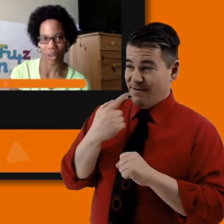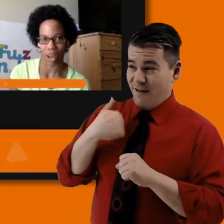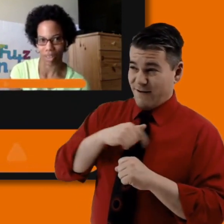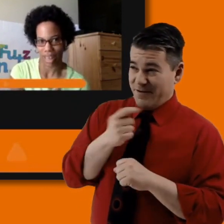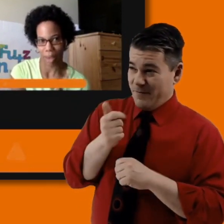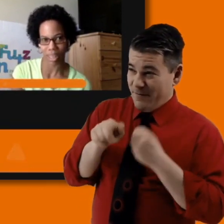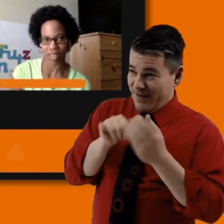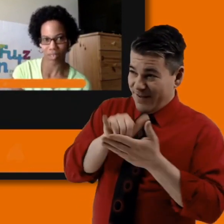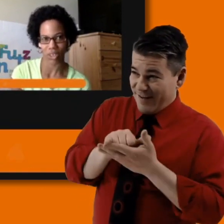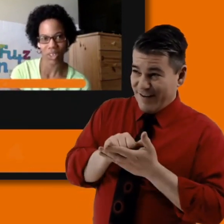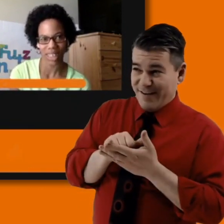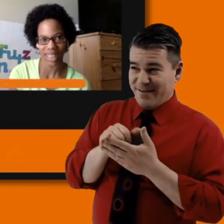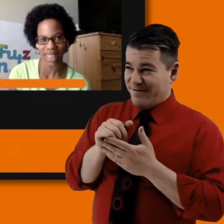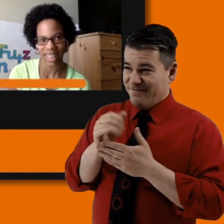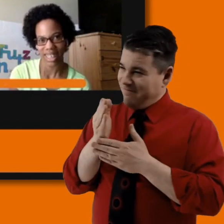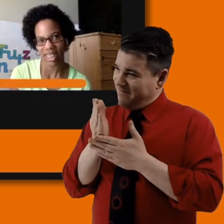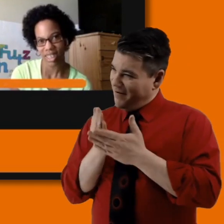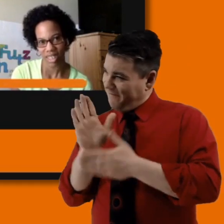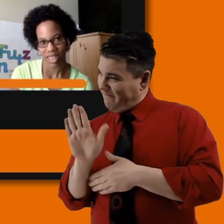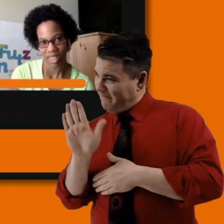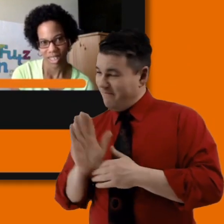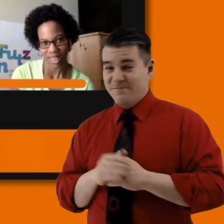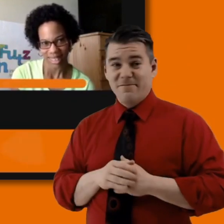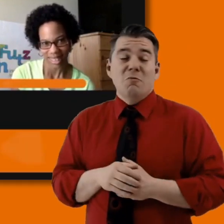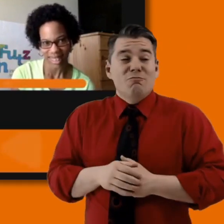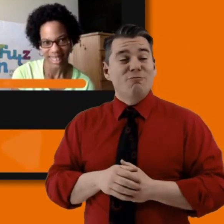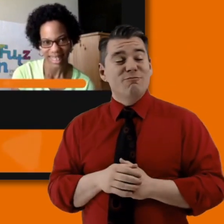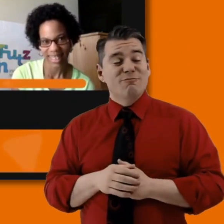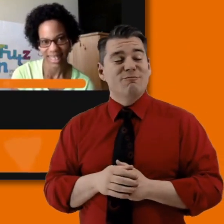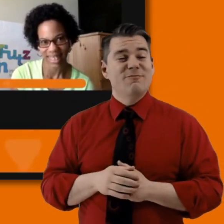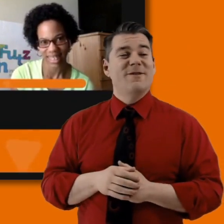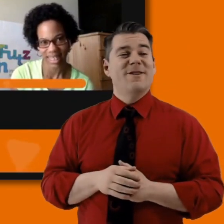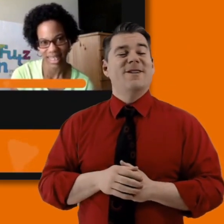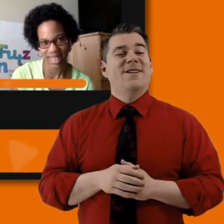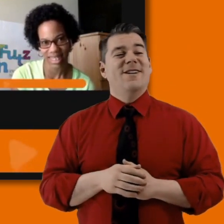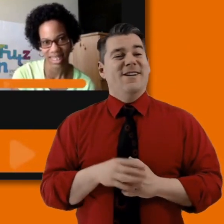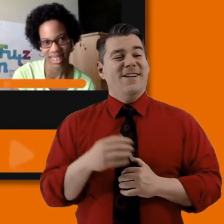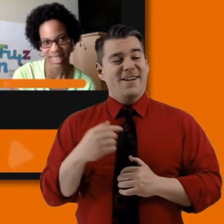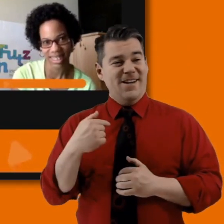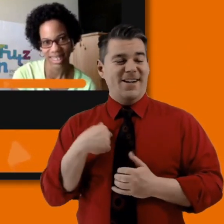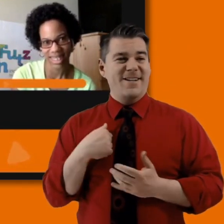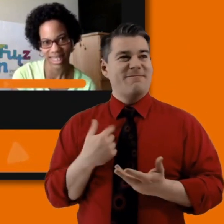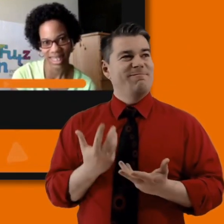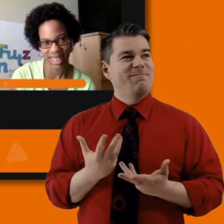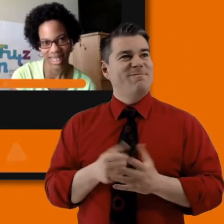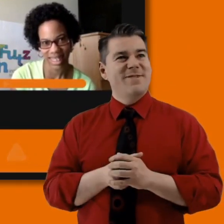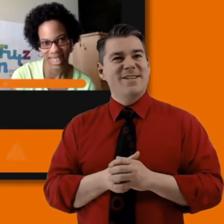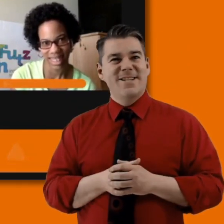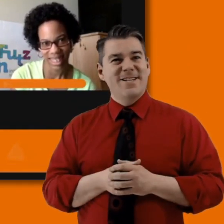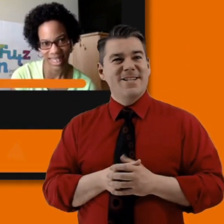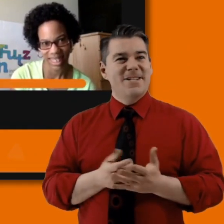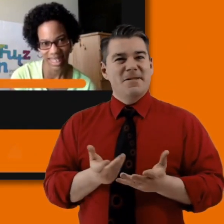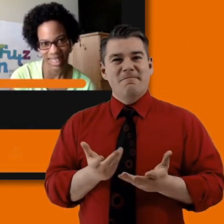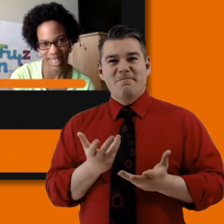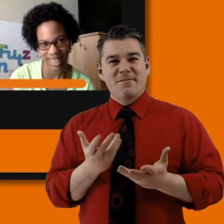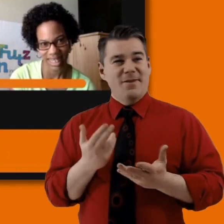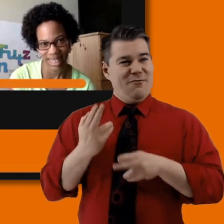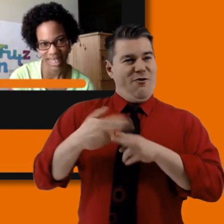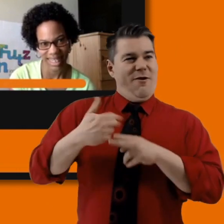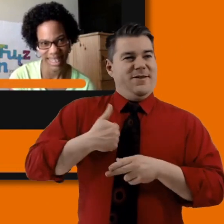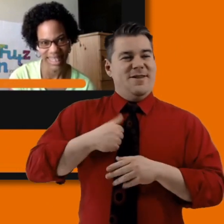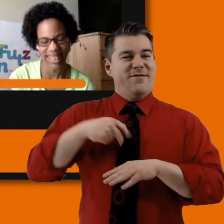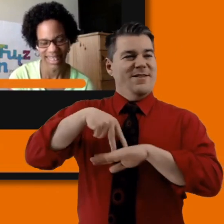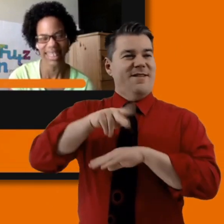that and that piece of you? Sure. So yeah, I call myself a